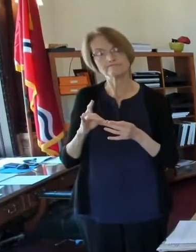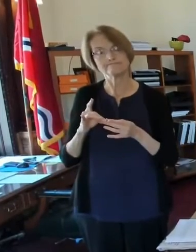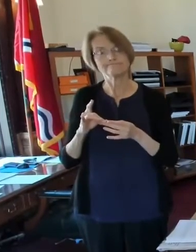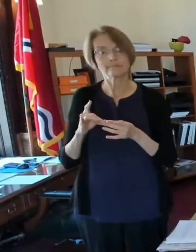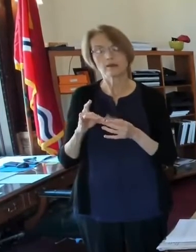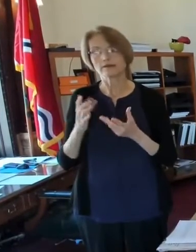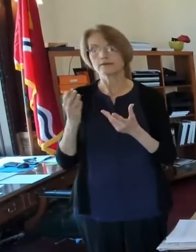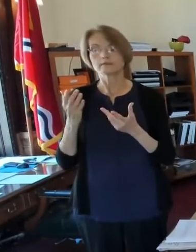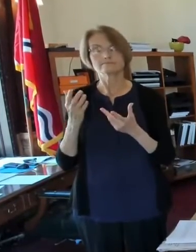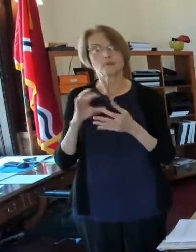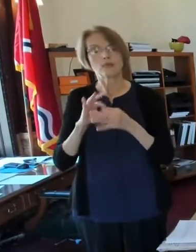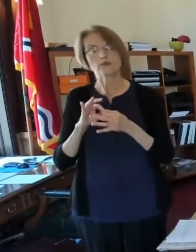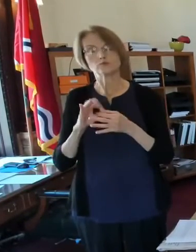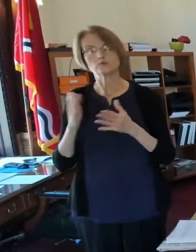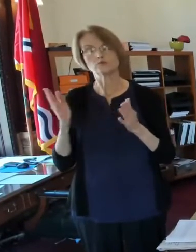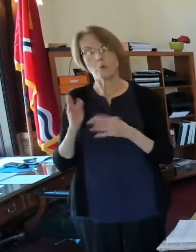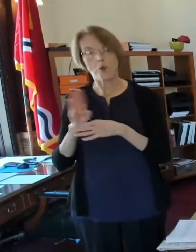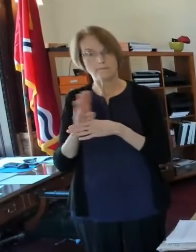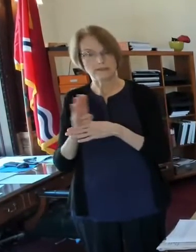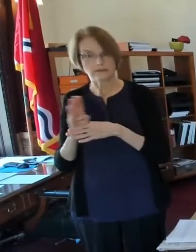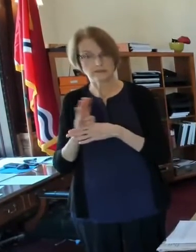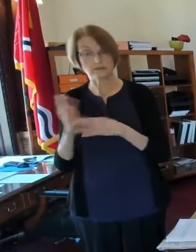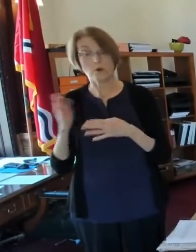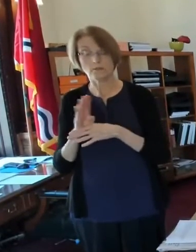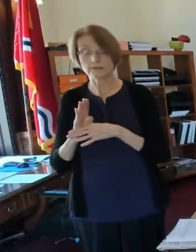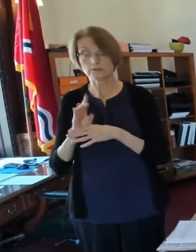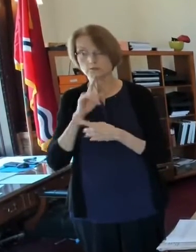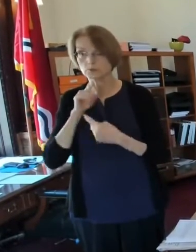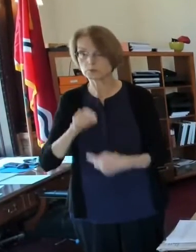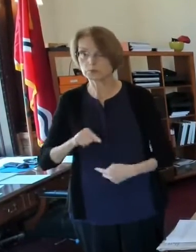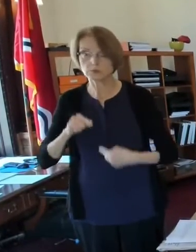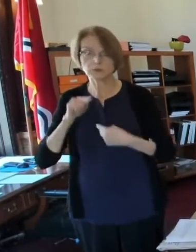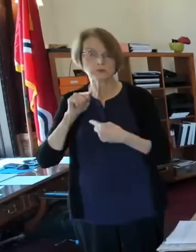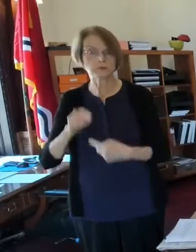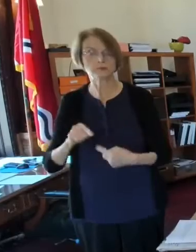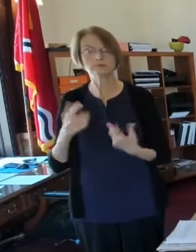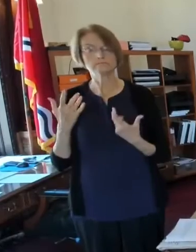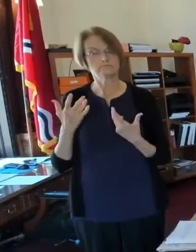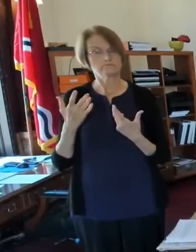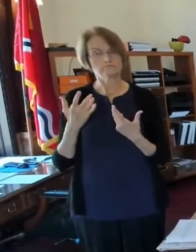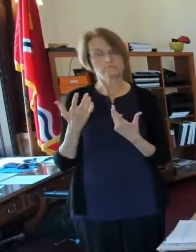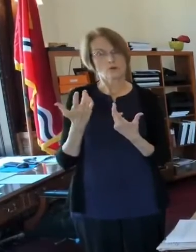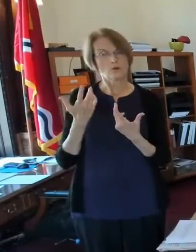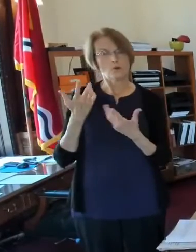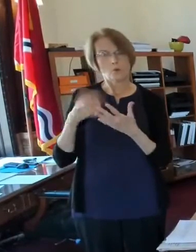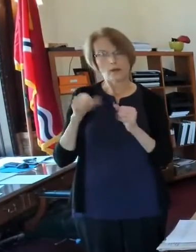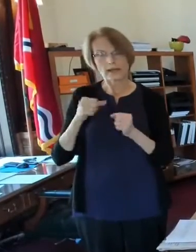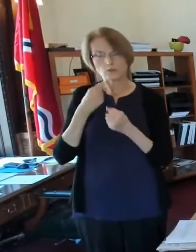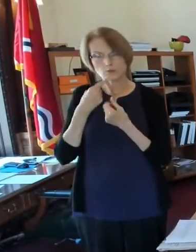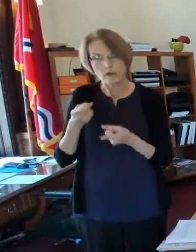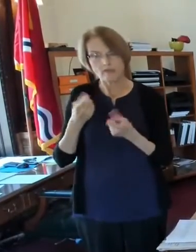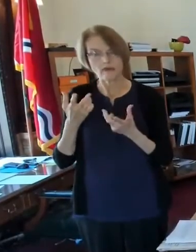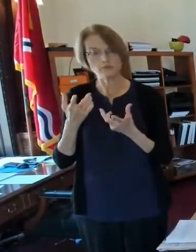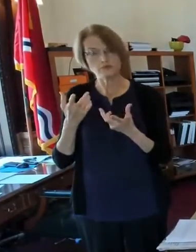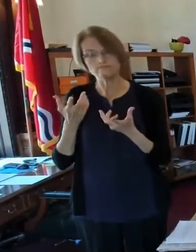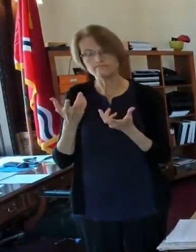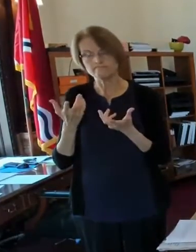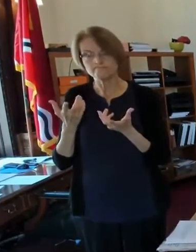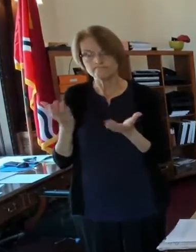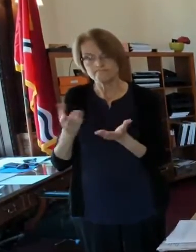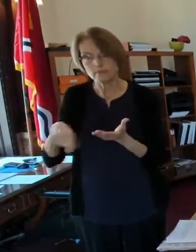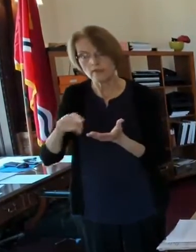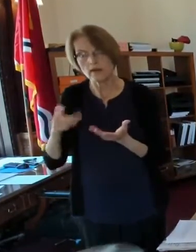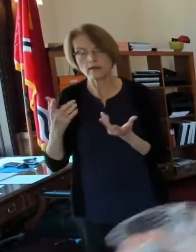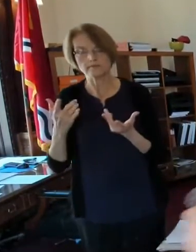about small businesses who are really struggling. What is your message to them? And is there any reconsideration of the